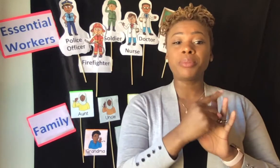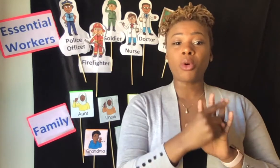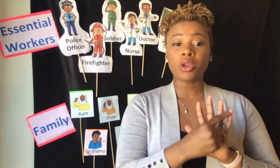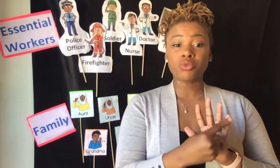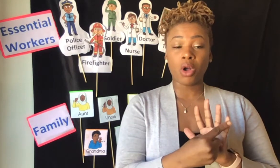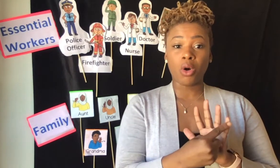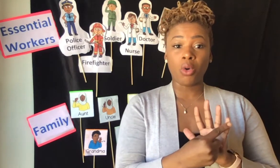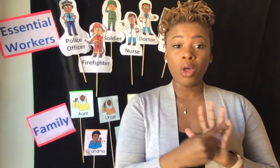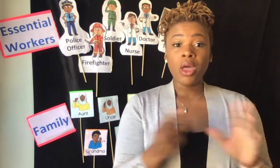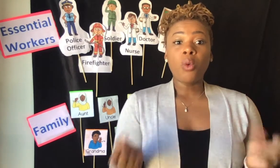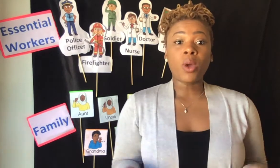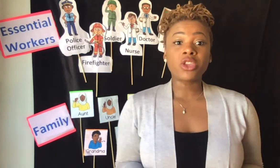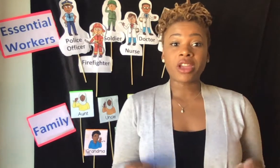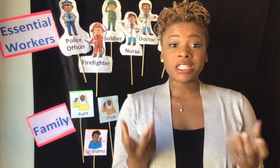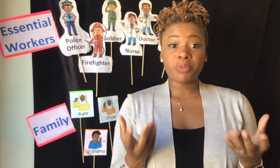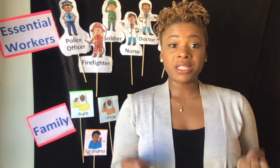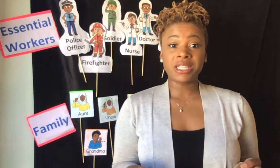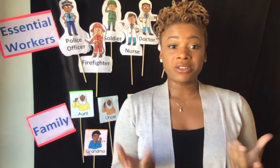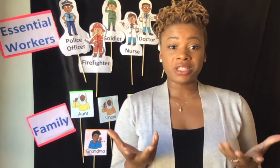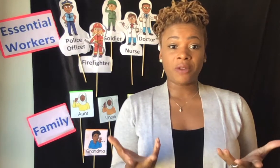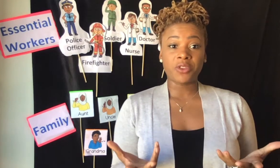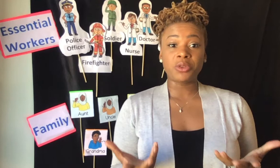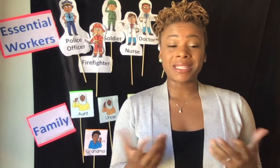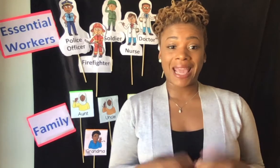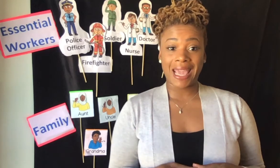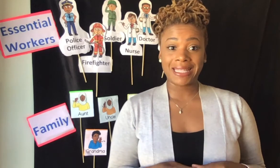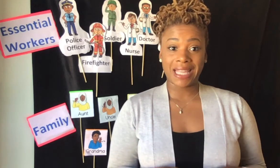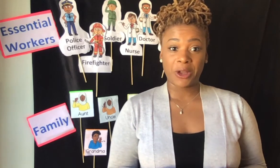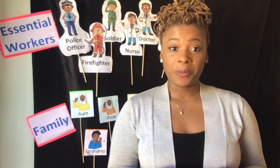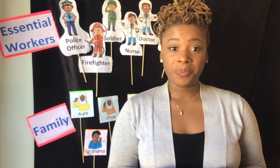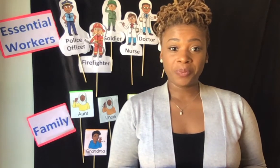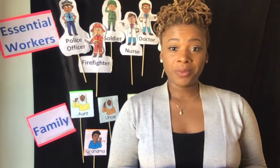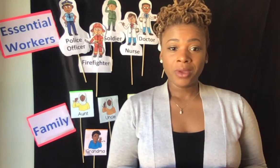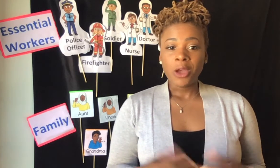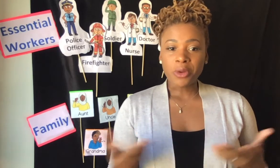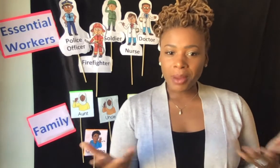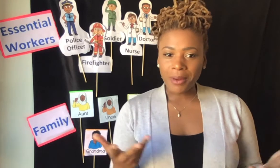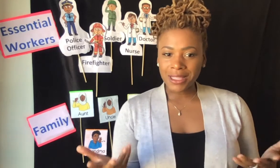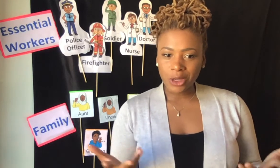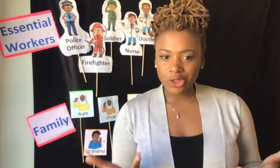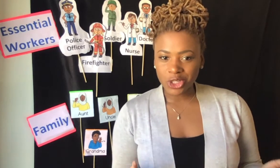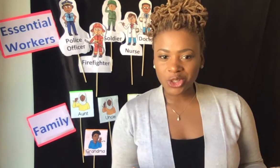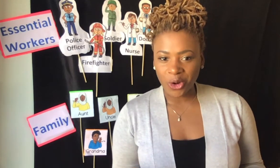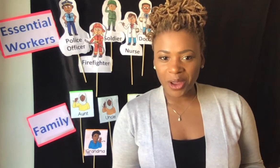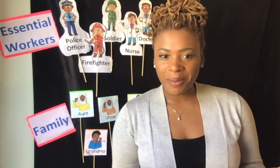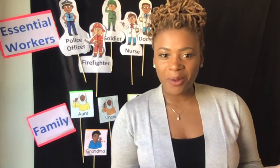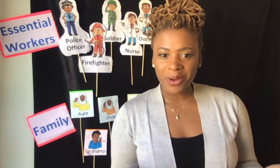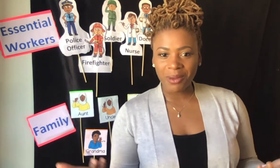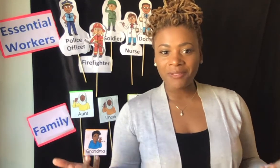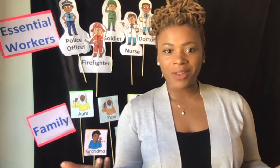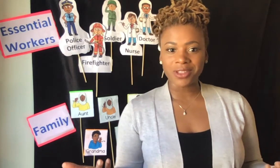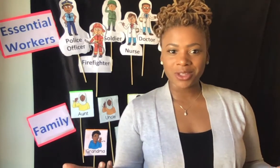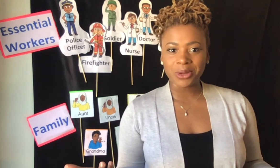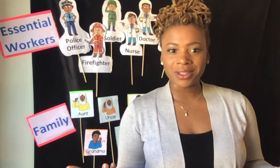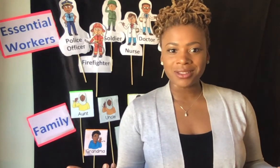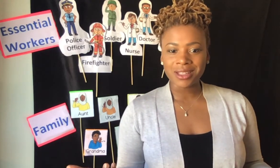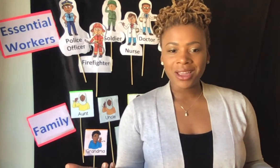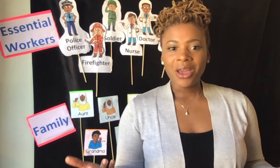important role when you're expressing yourself using ASL. Remember I told you the story about one of my favorite students when